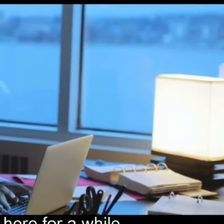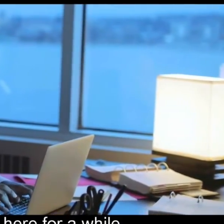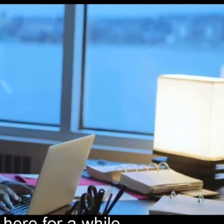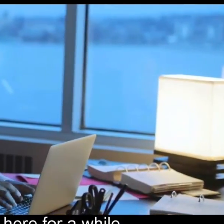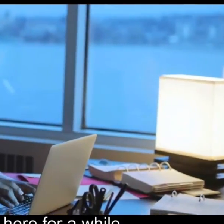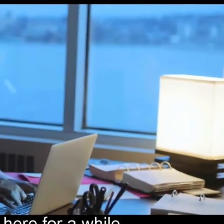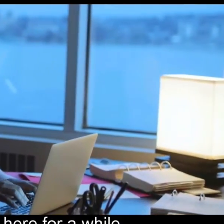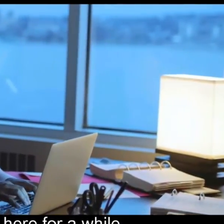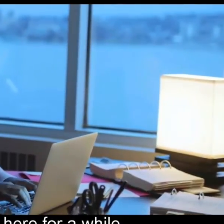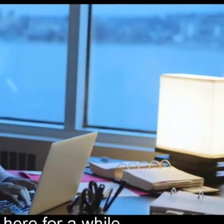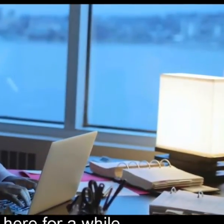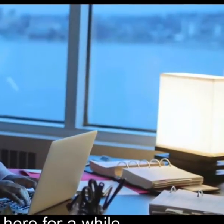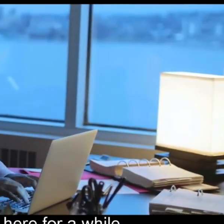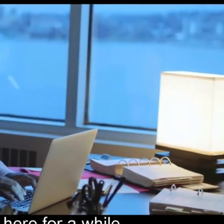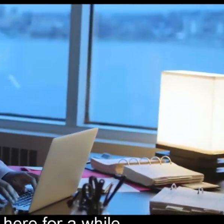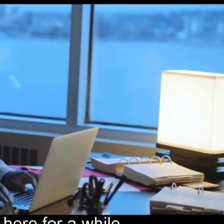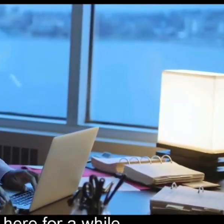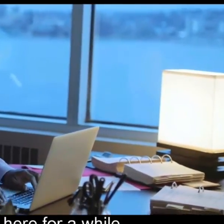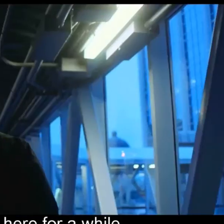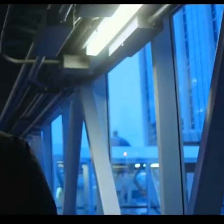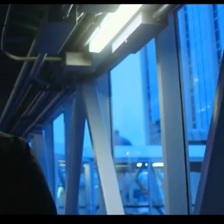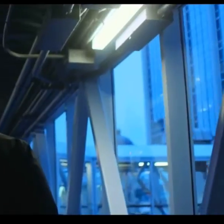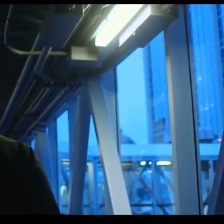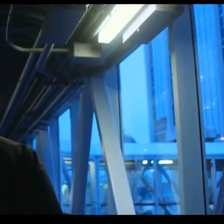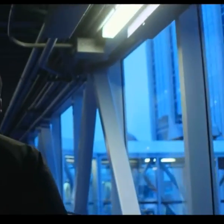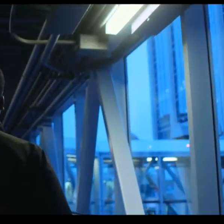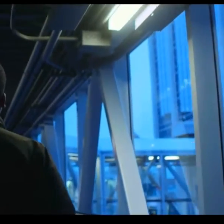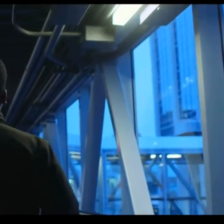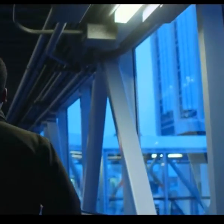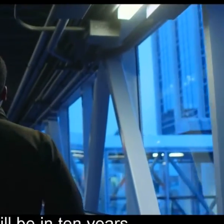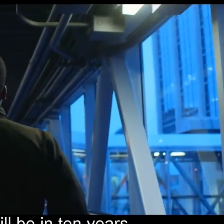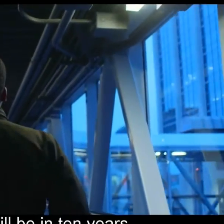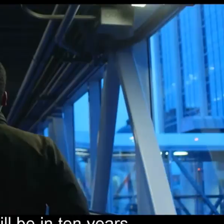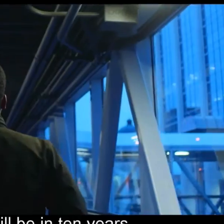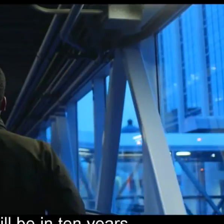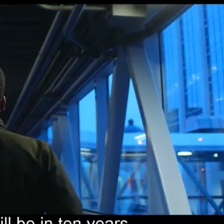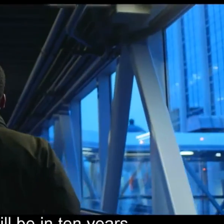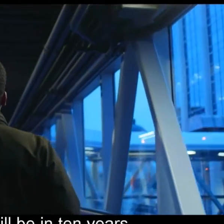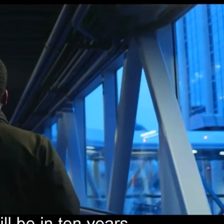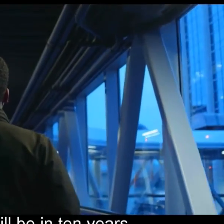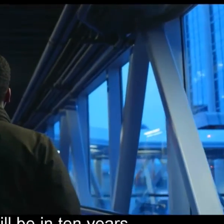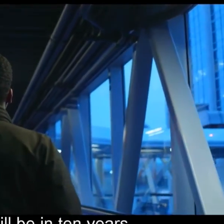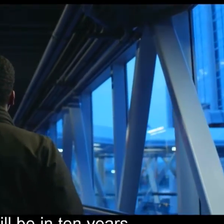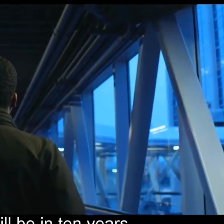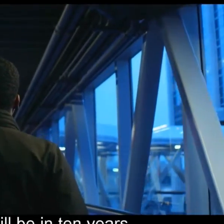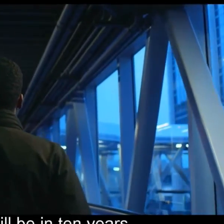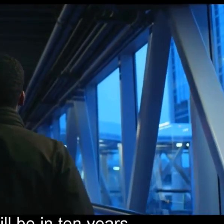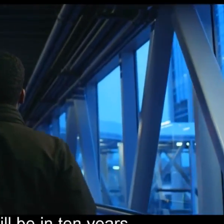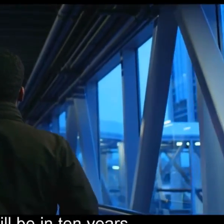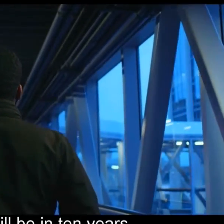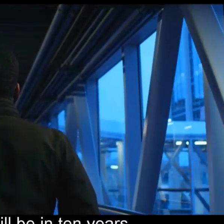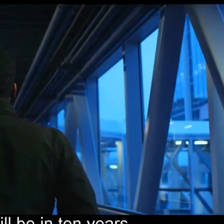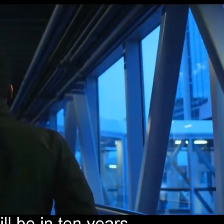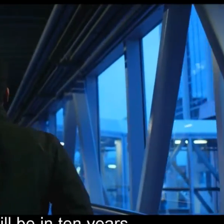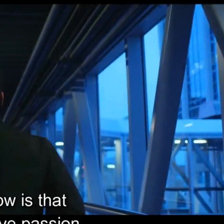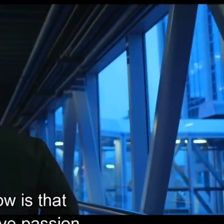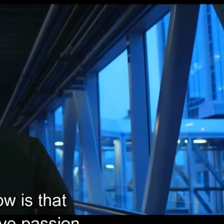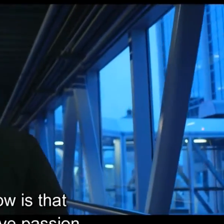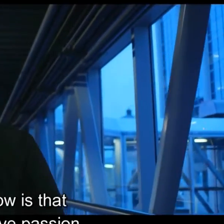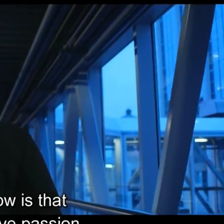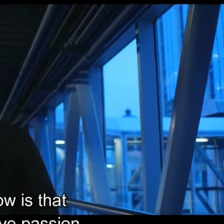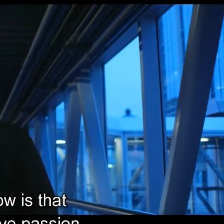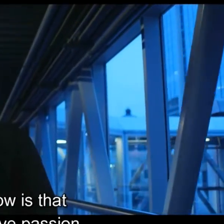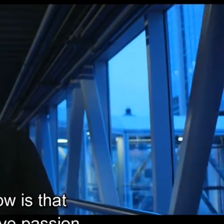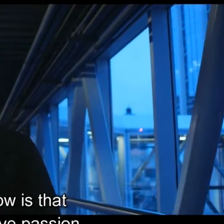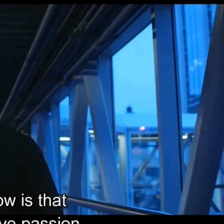it, and I plan on staying here for a while. I don't know where I will be in 10 years, but what I